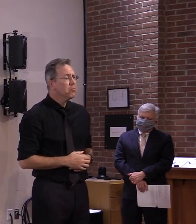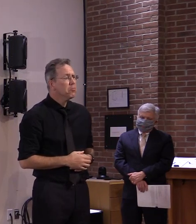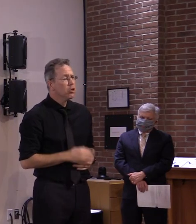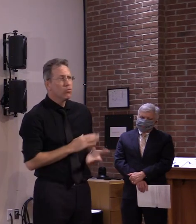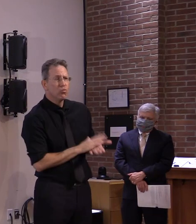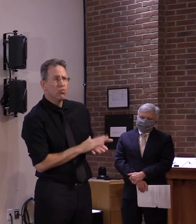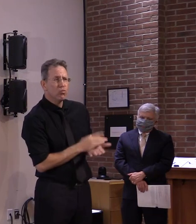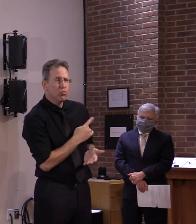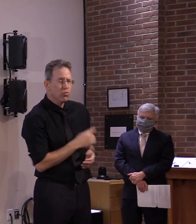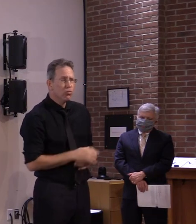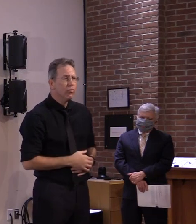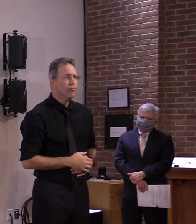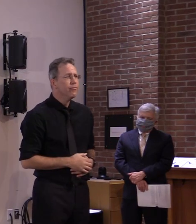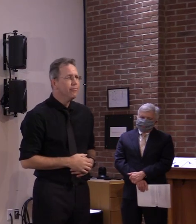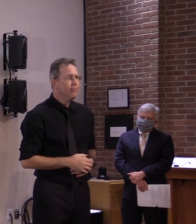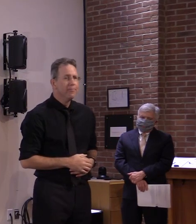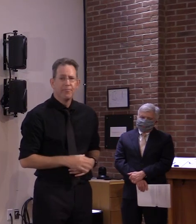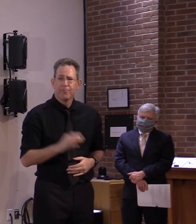Okay, thank